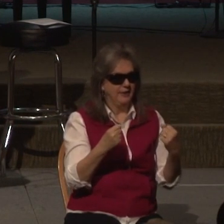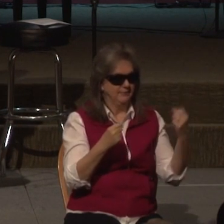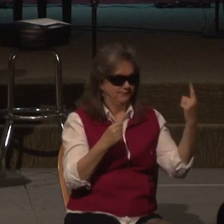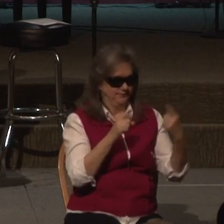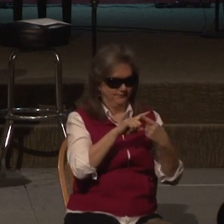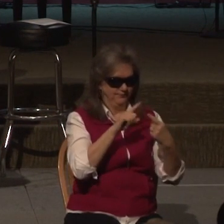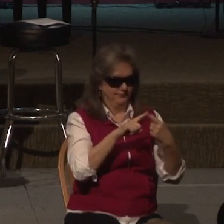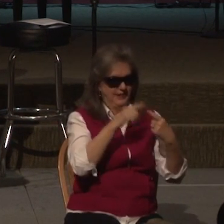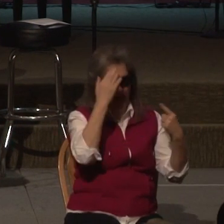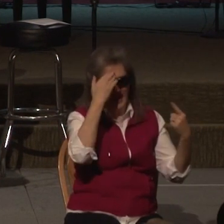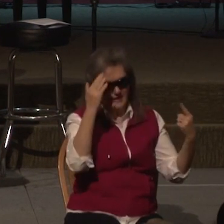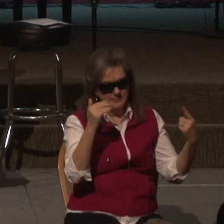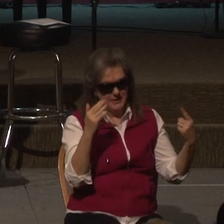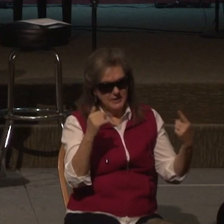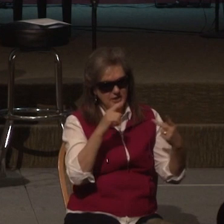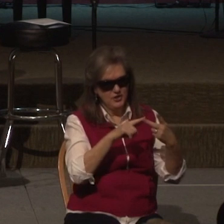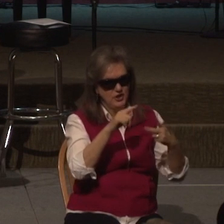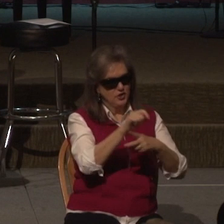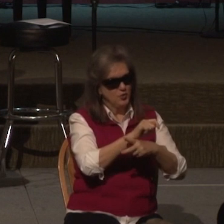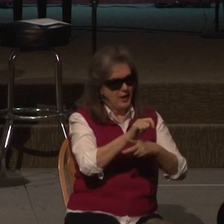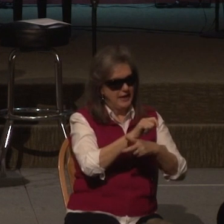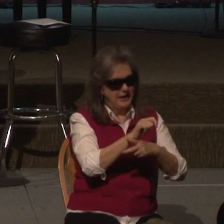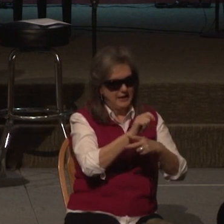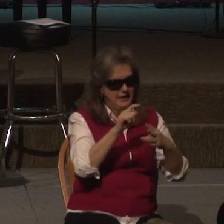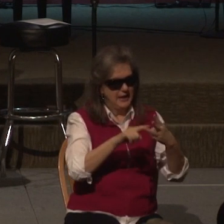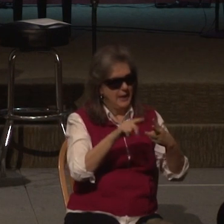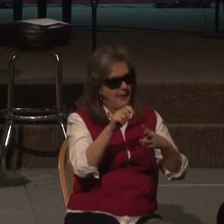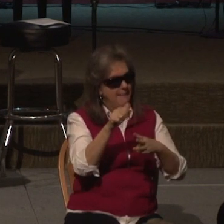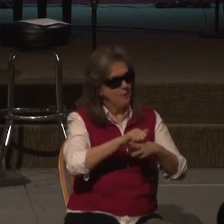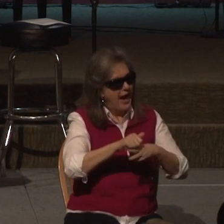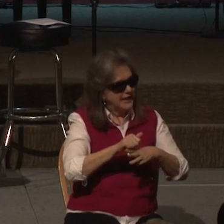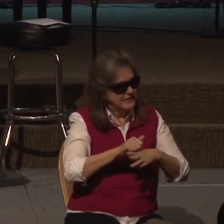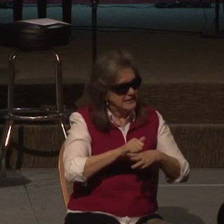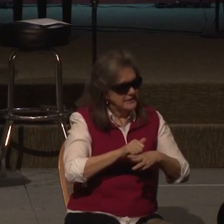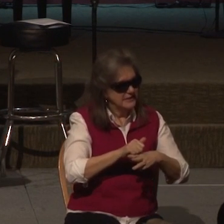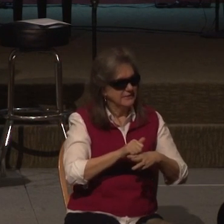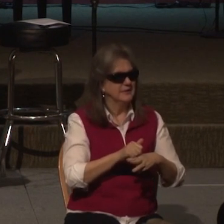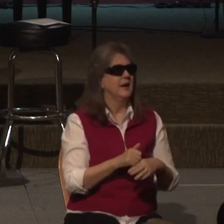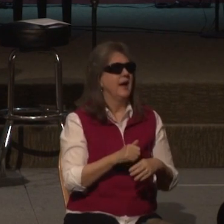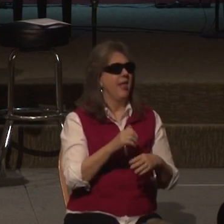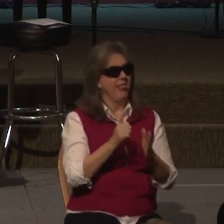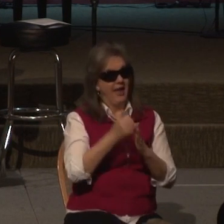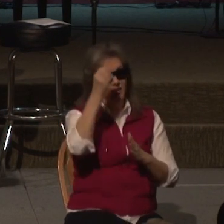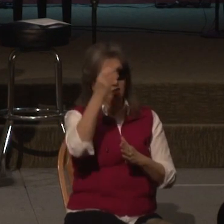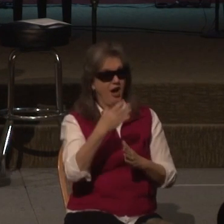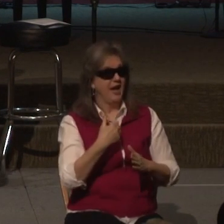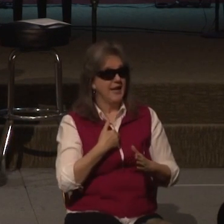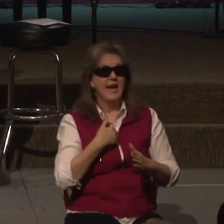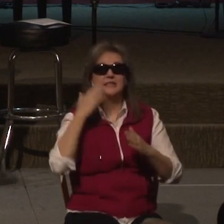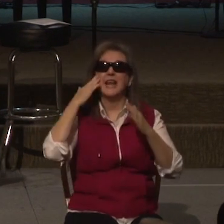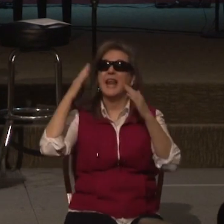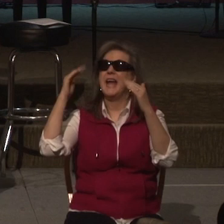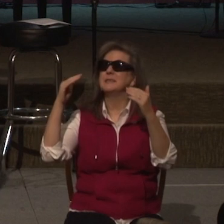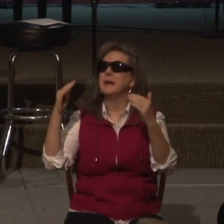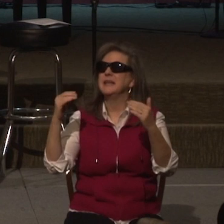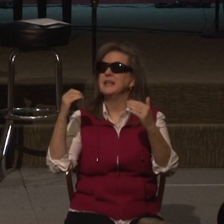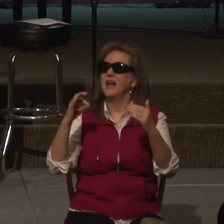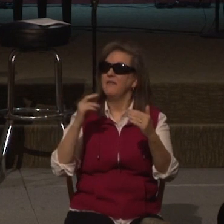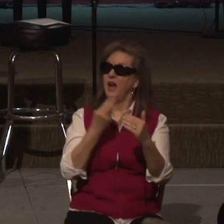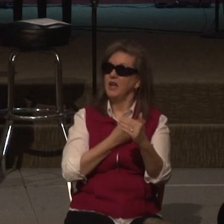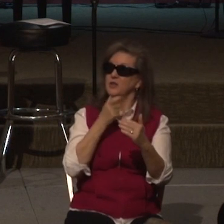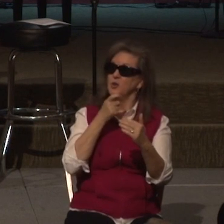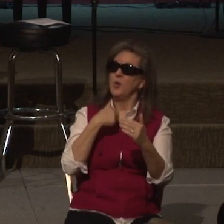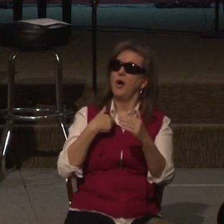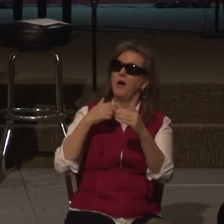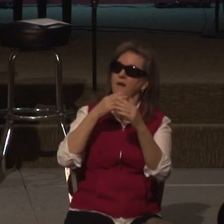expectations, training, and practice. And so we unpack this idea that God has expectations of those of us who are Christ